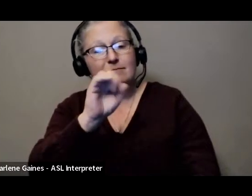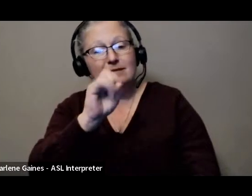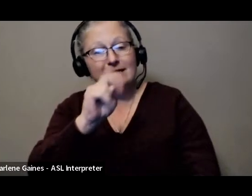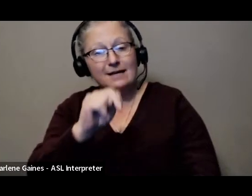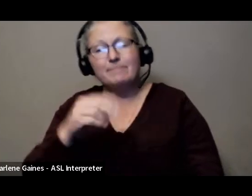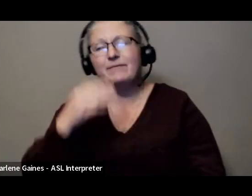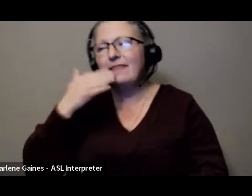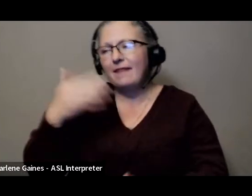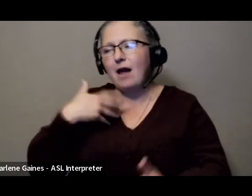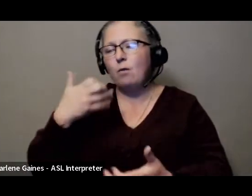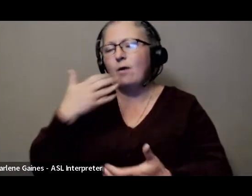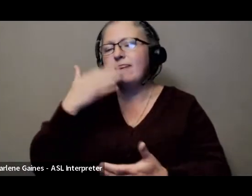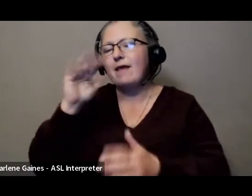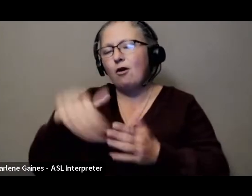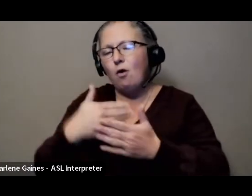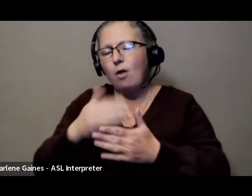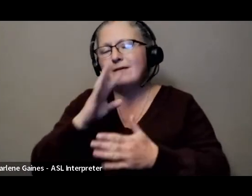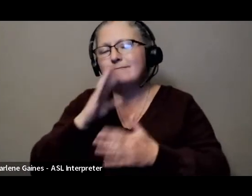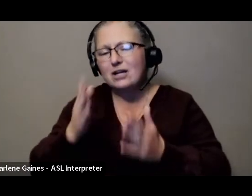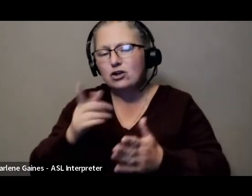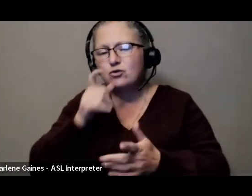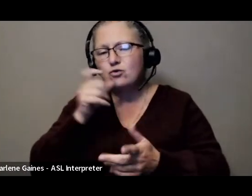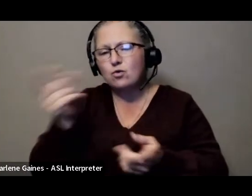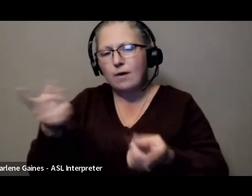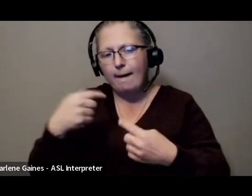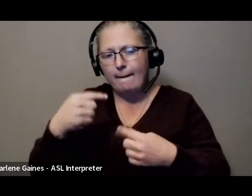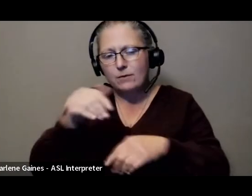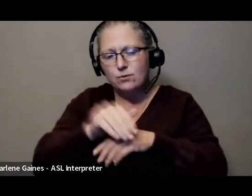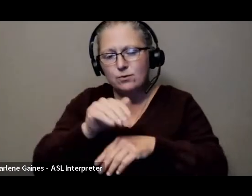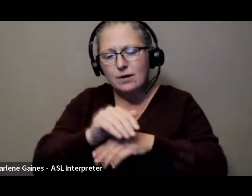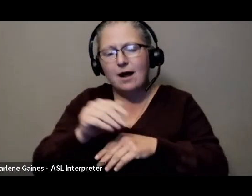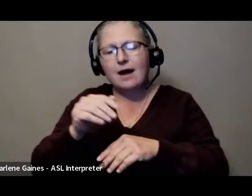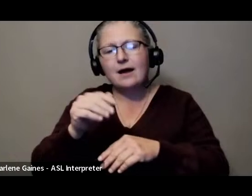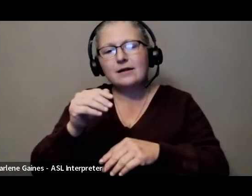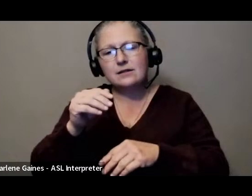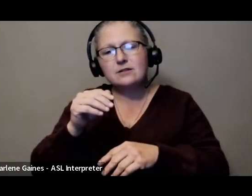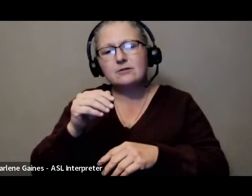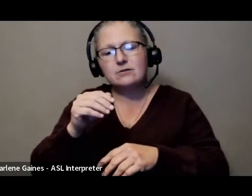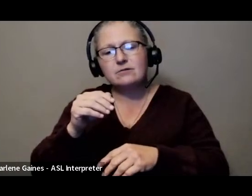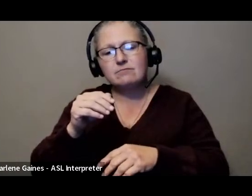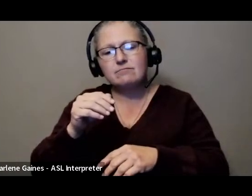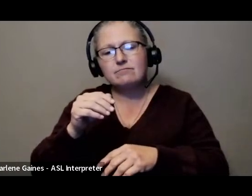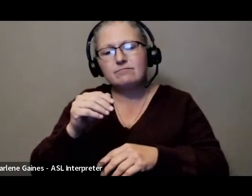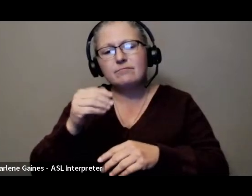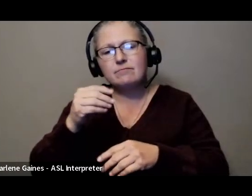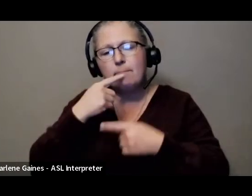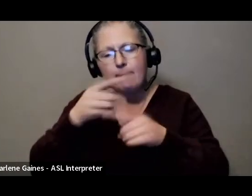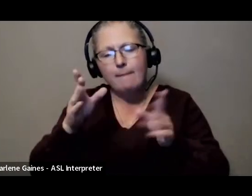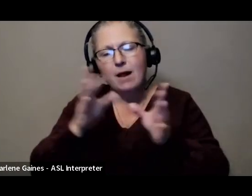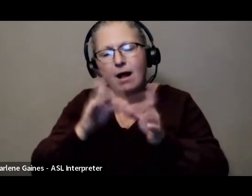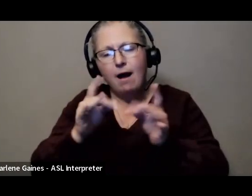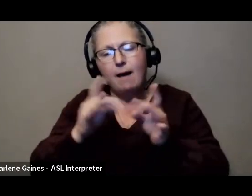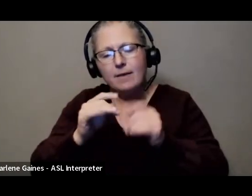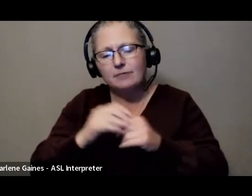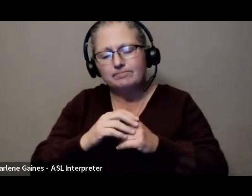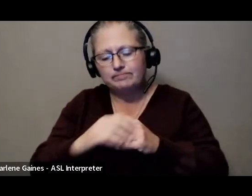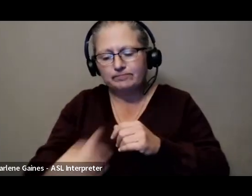I also want to thank all the speakers who came out tonight to give public comment.